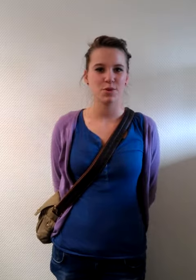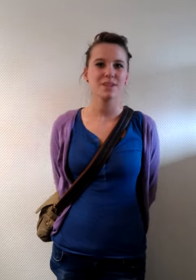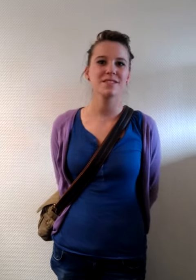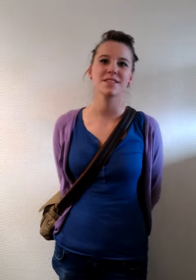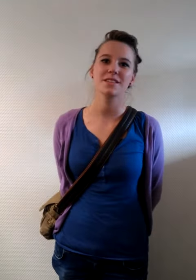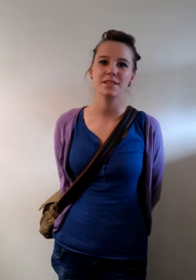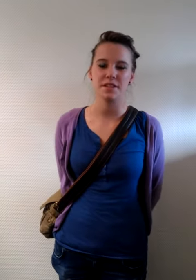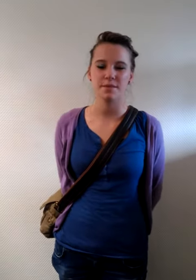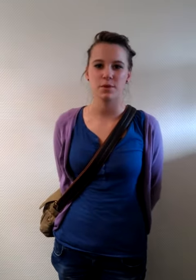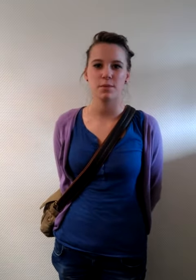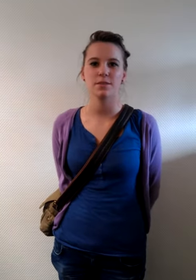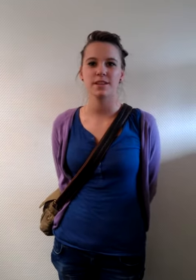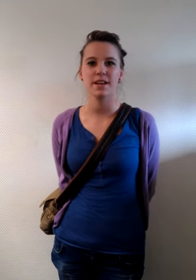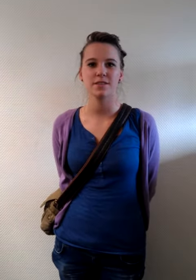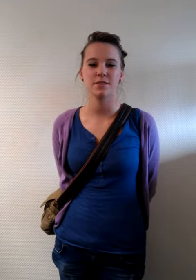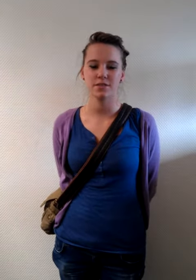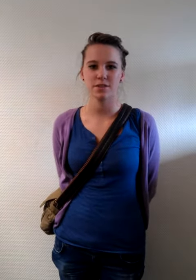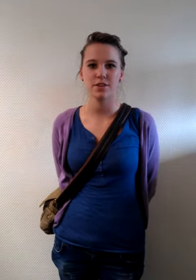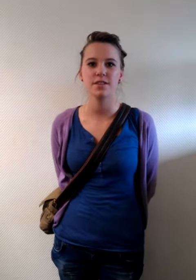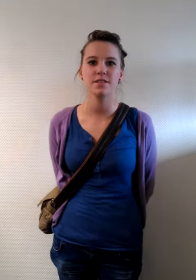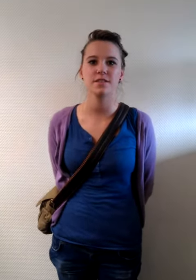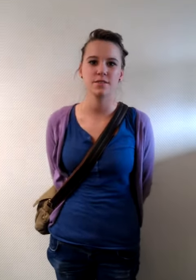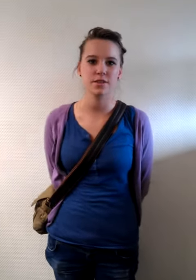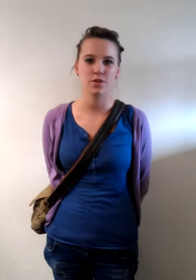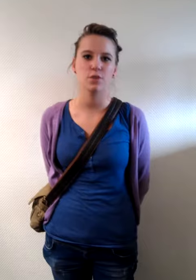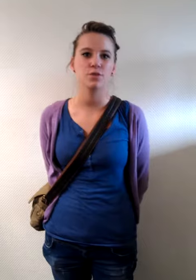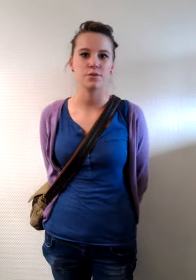Unemployment is a problem that concerns the whole Europe.